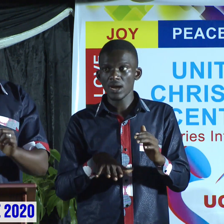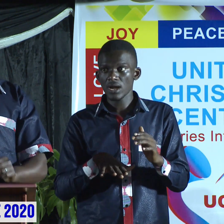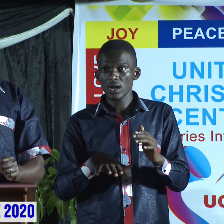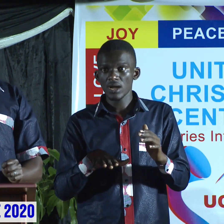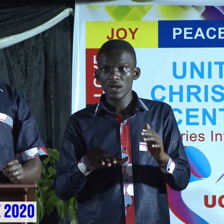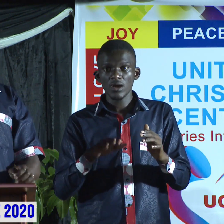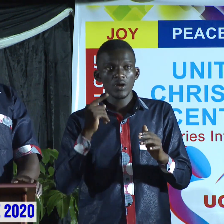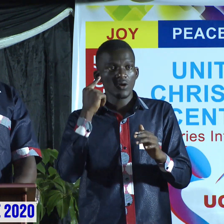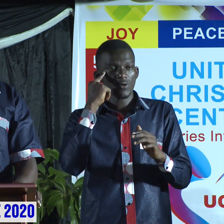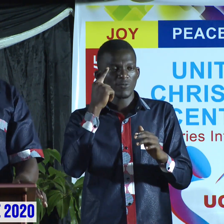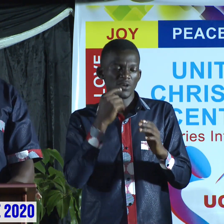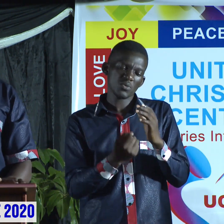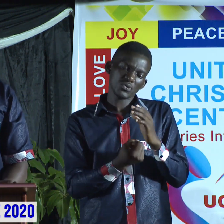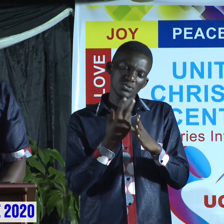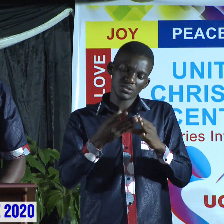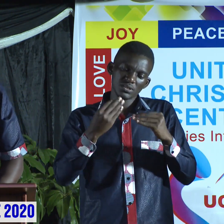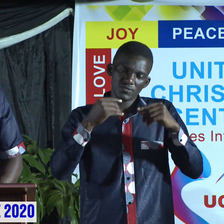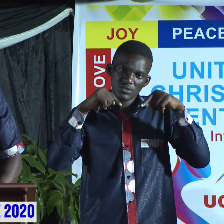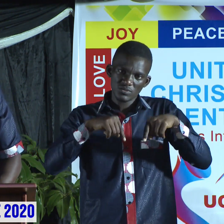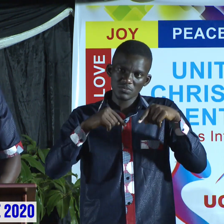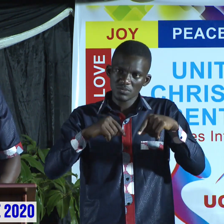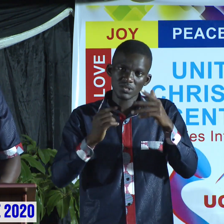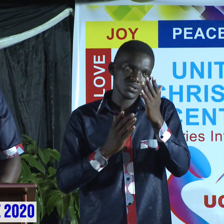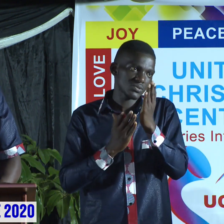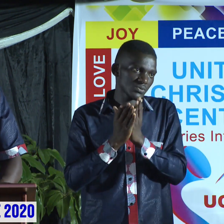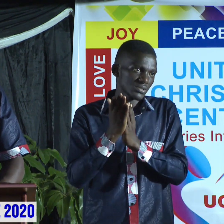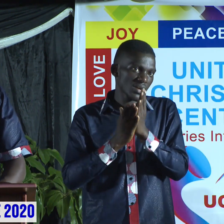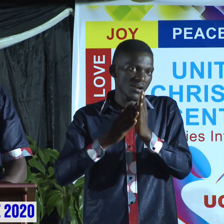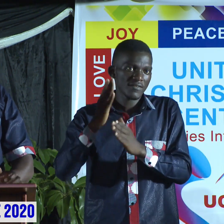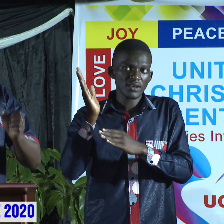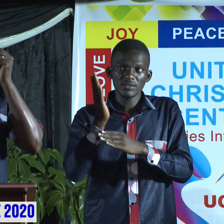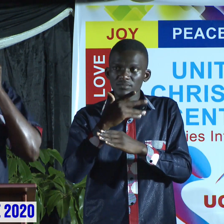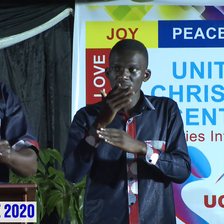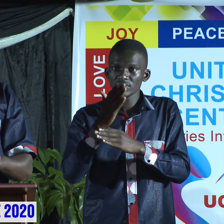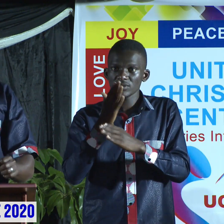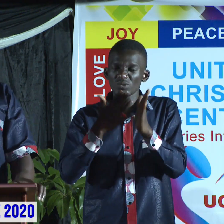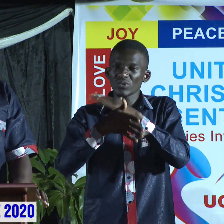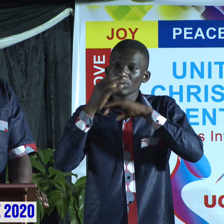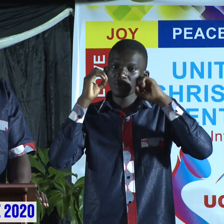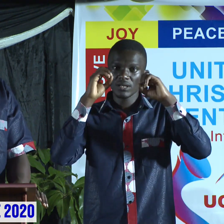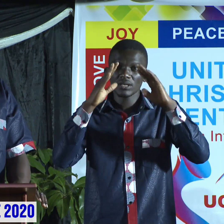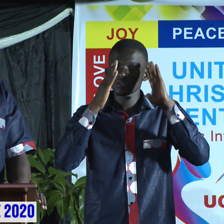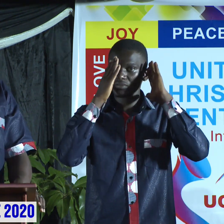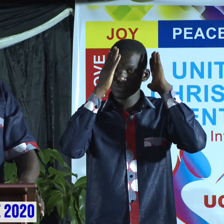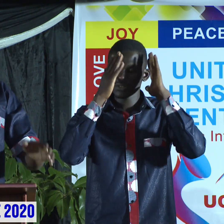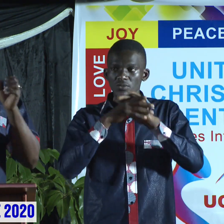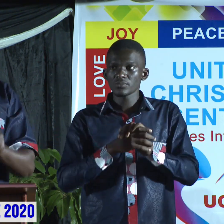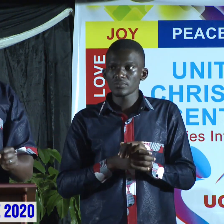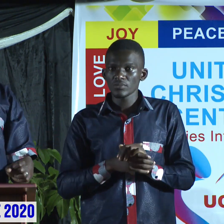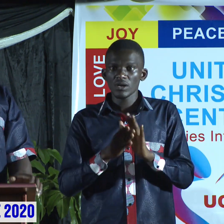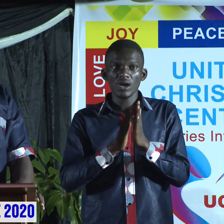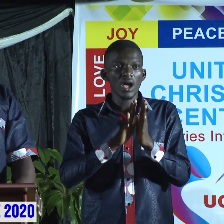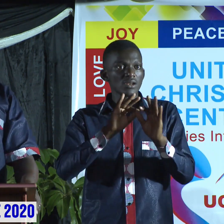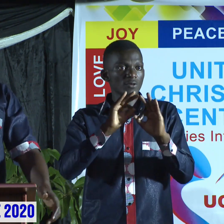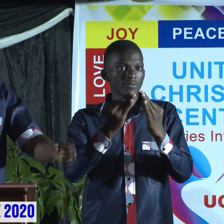mommy, olumukisa ogumperedwa nakulwalero kuweereza. For this opportunity given to me today, Bishop, to minister. Mukama akumpere nyo omukisa. Bishop, may God bless ne you.